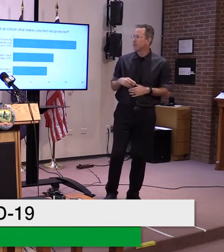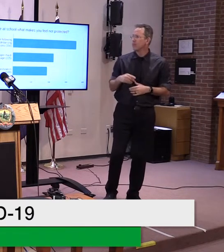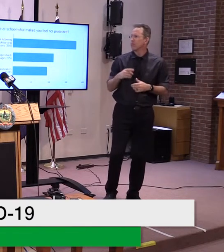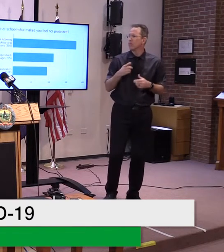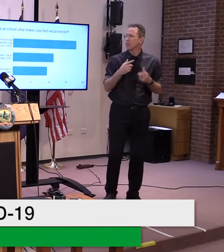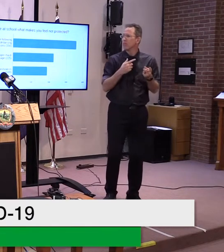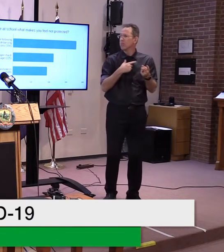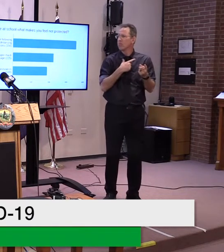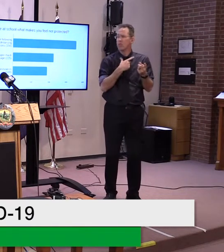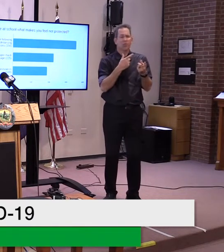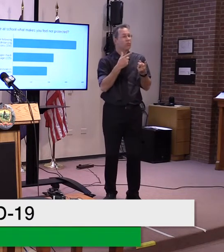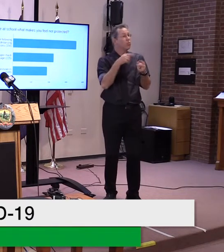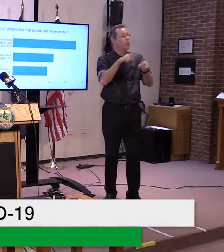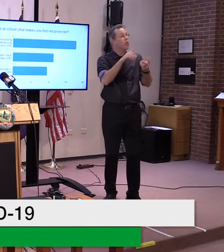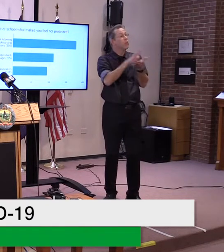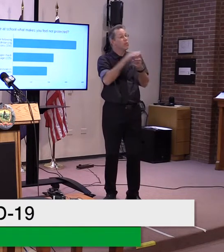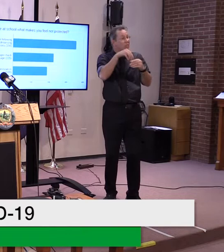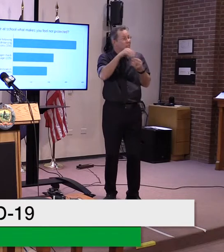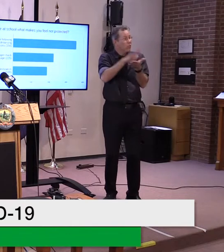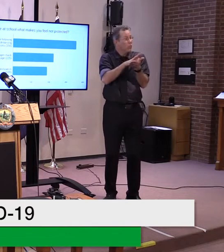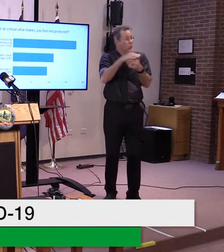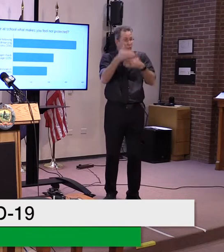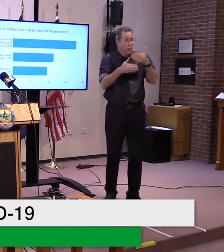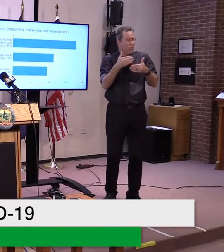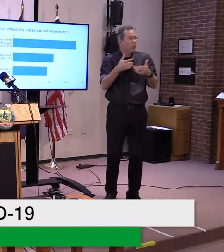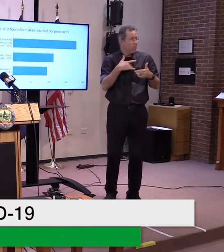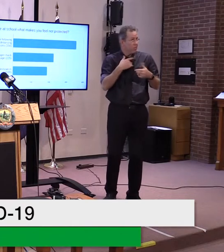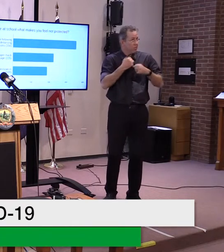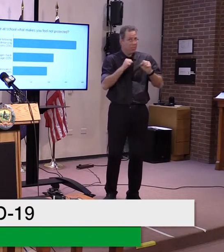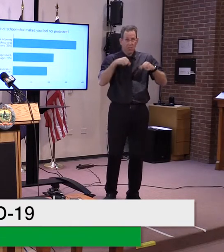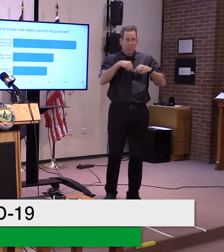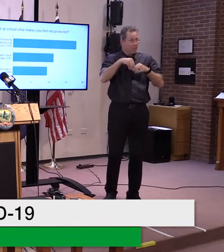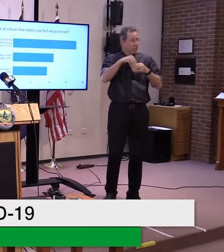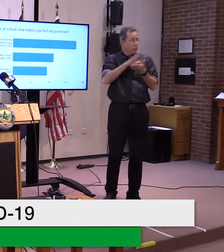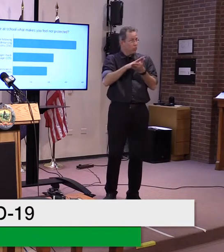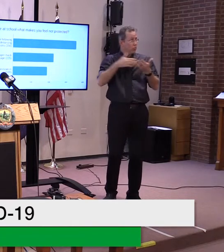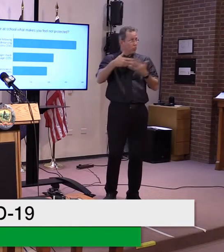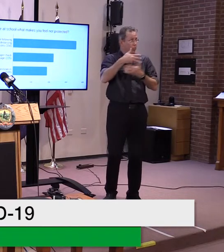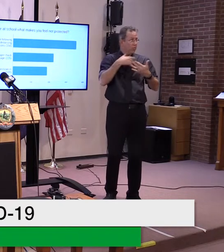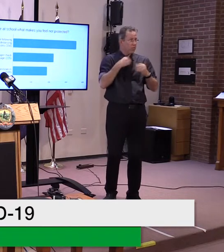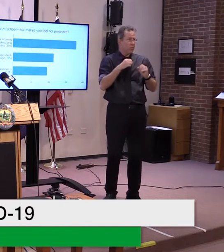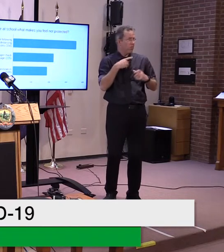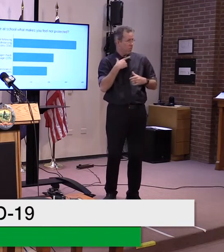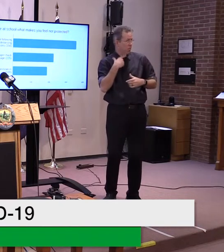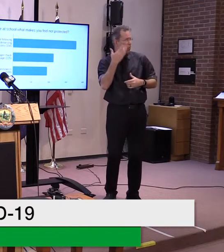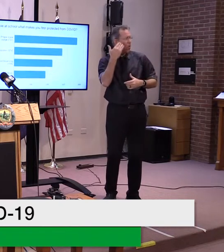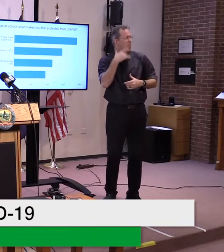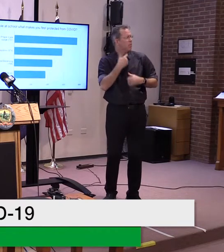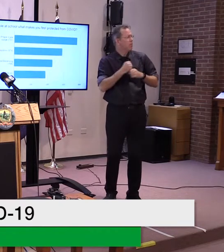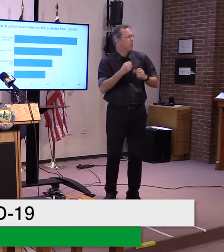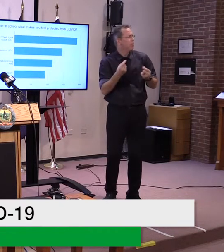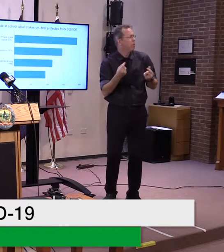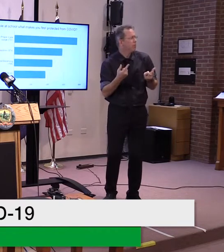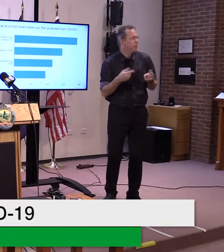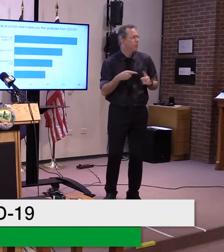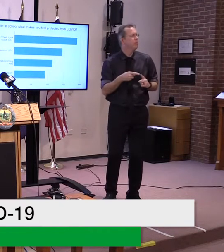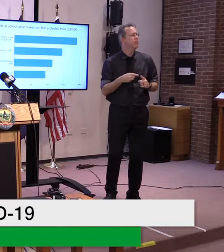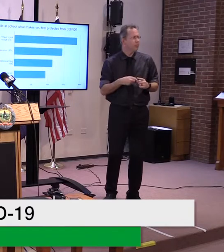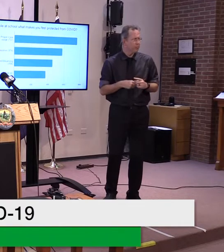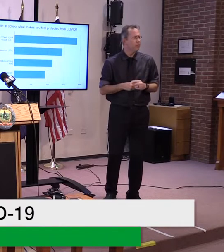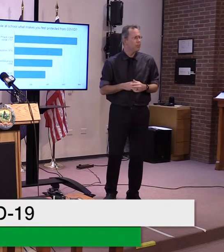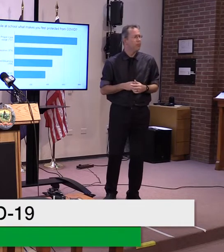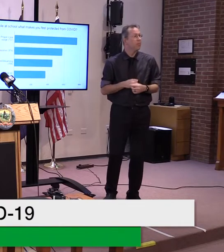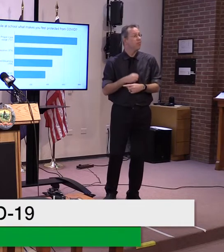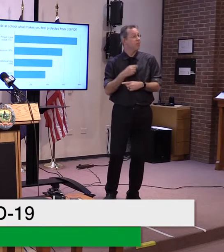feel um um over half are saying they have observed that other kids are wearing their masks properly which is